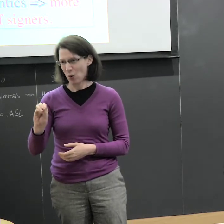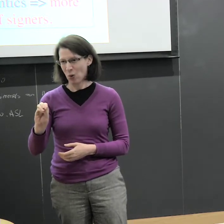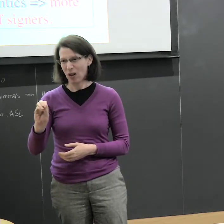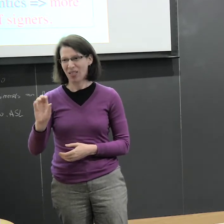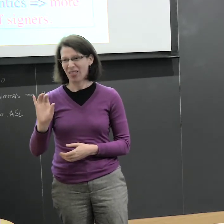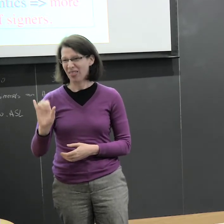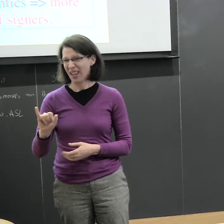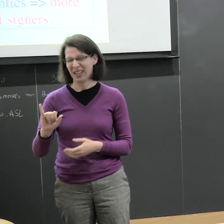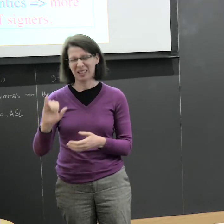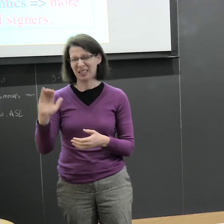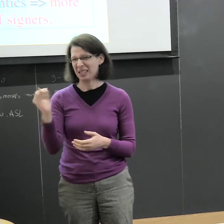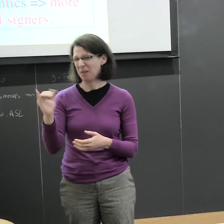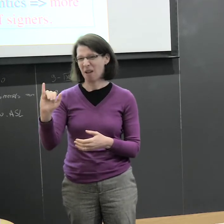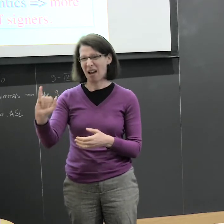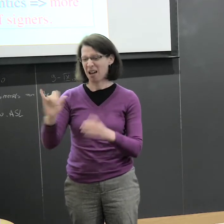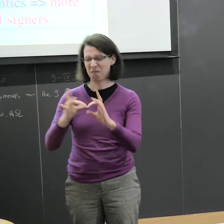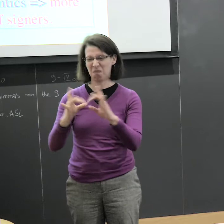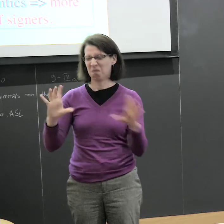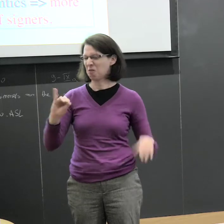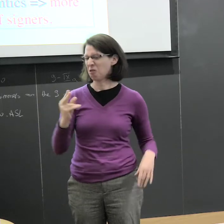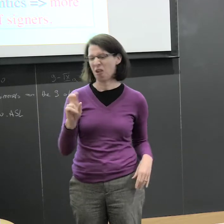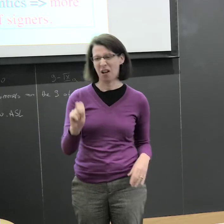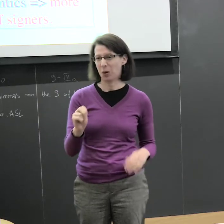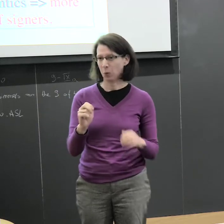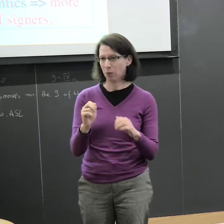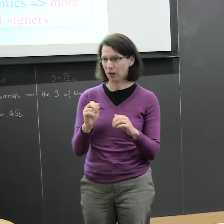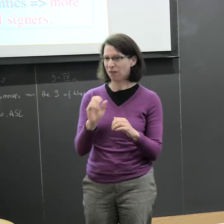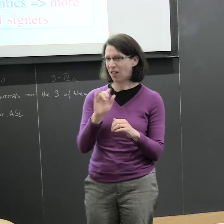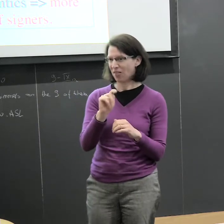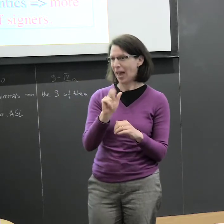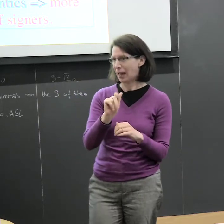the I does not seem to refer to the John. Yes.